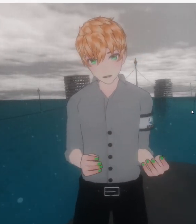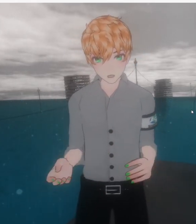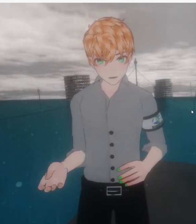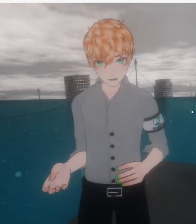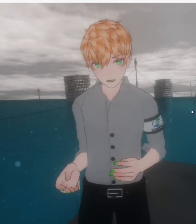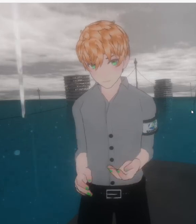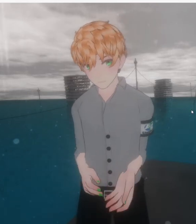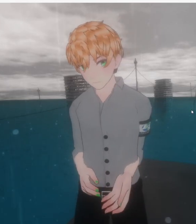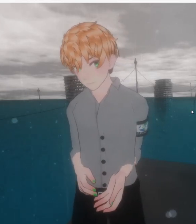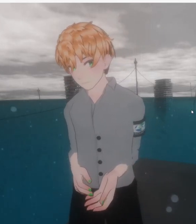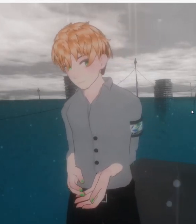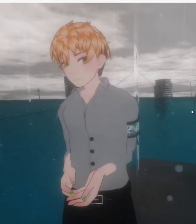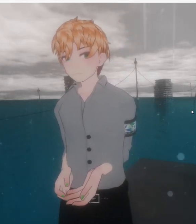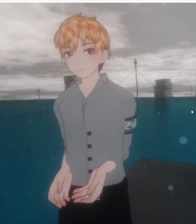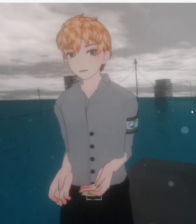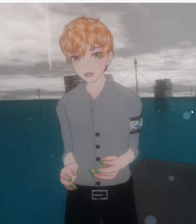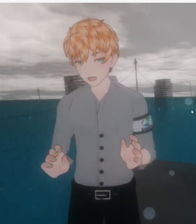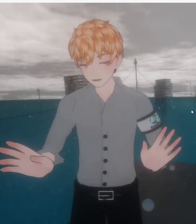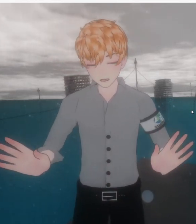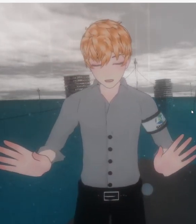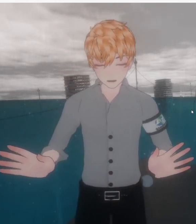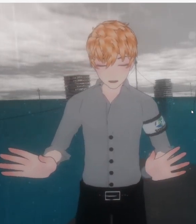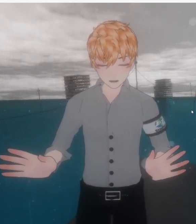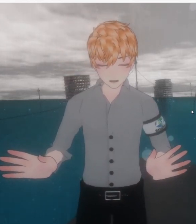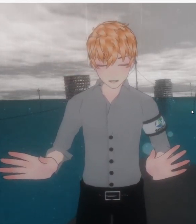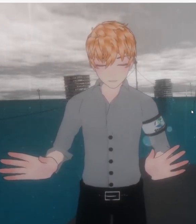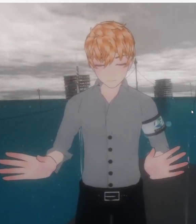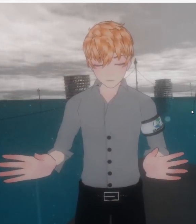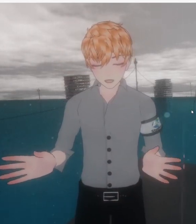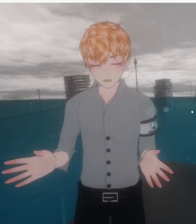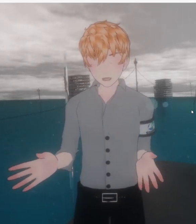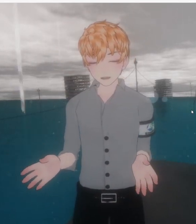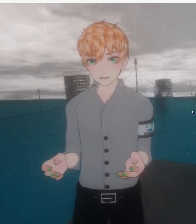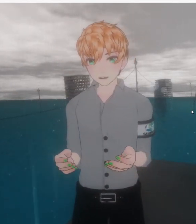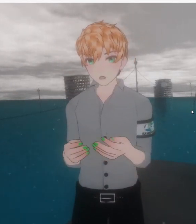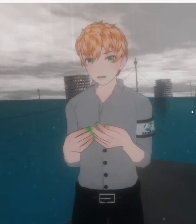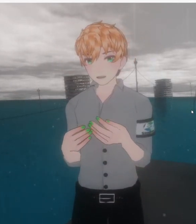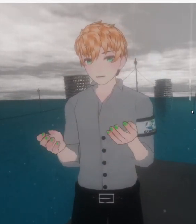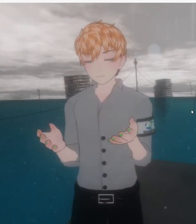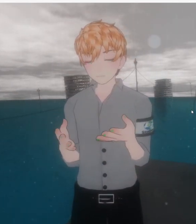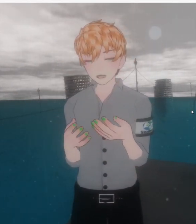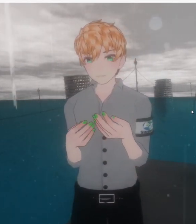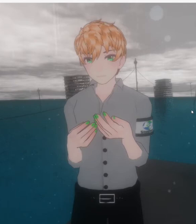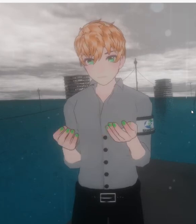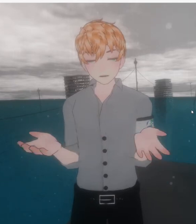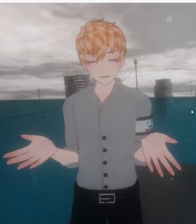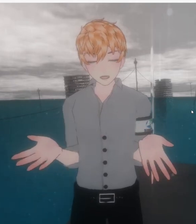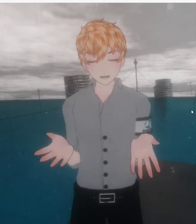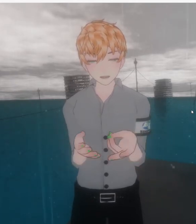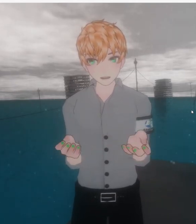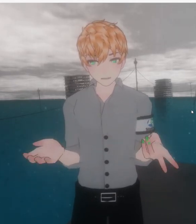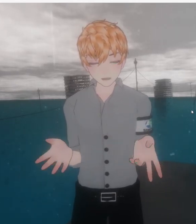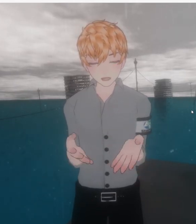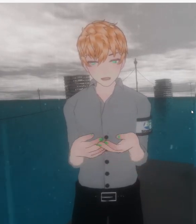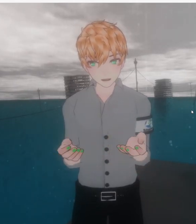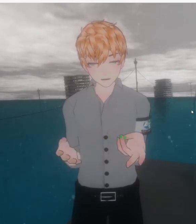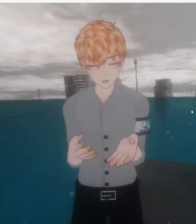me up. Not going into details about my living situation, but disruptions happen all the